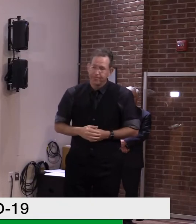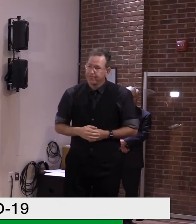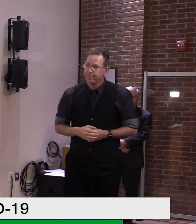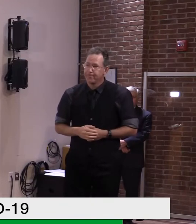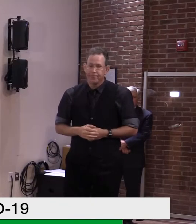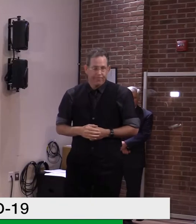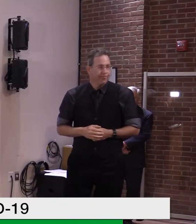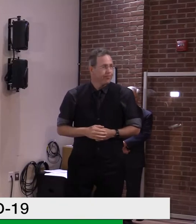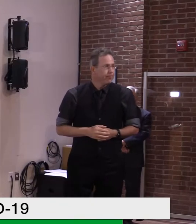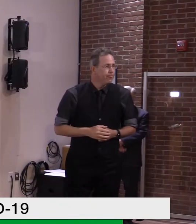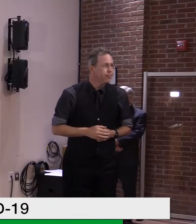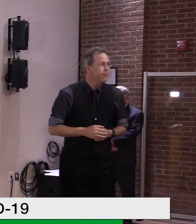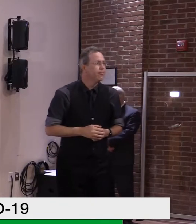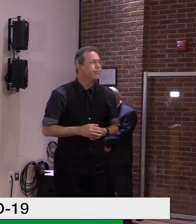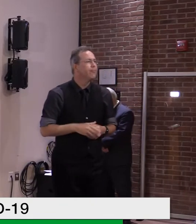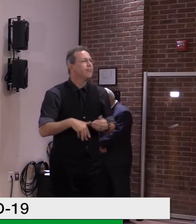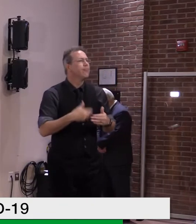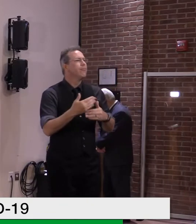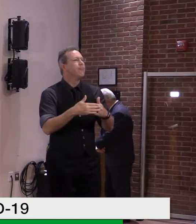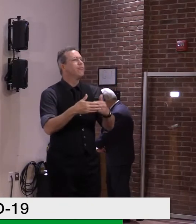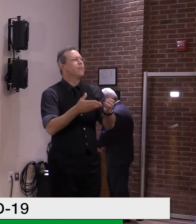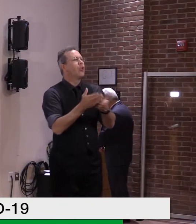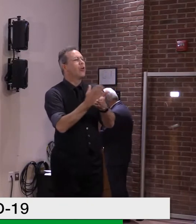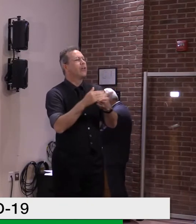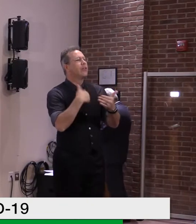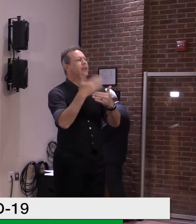All right, Lisa Loomis, the Valley Reporter.